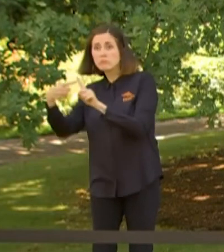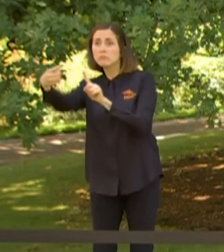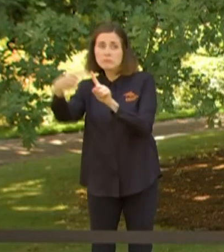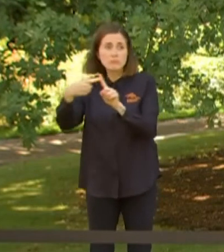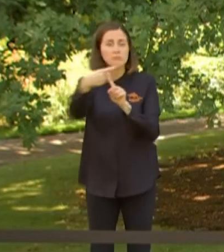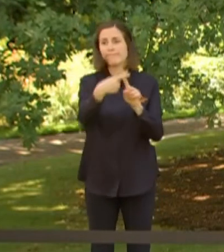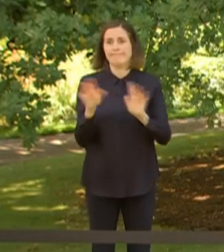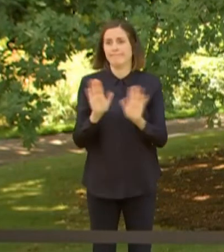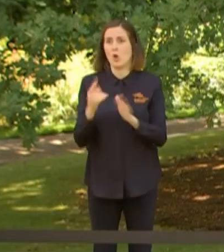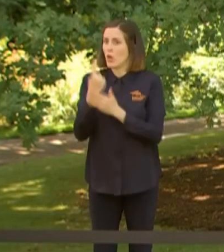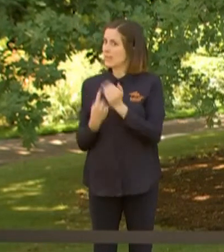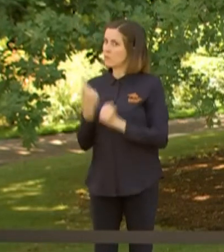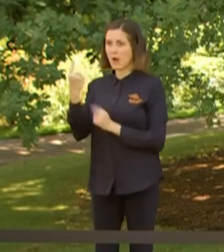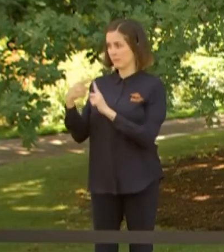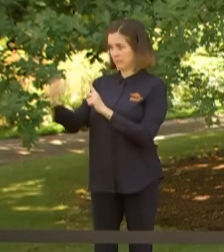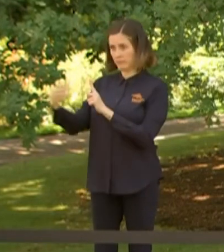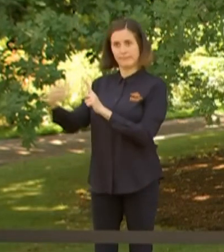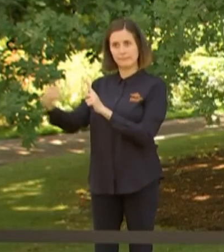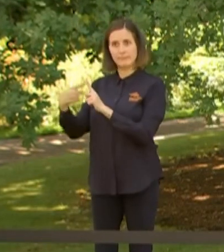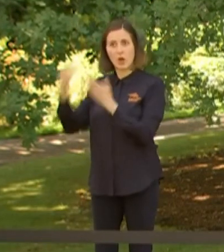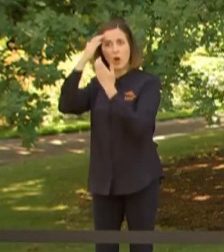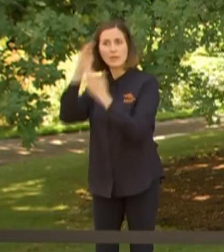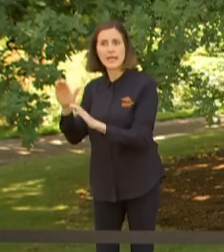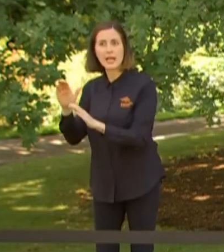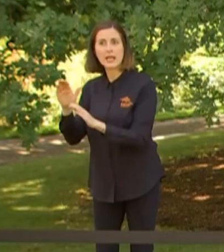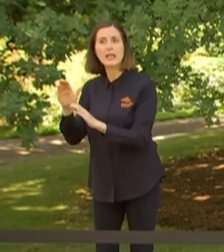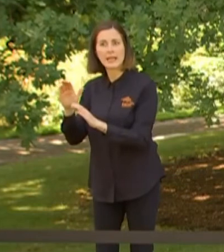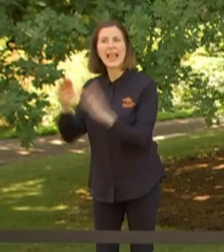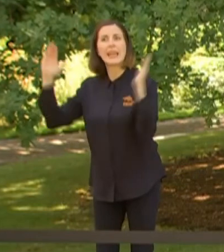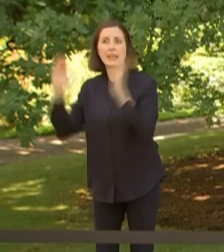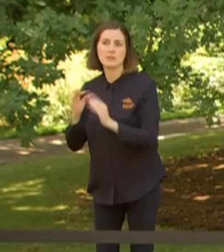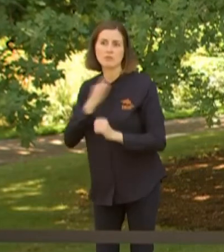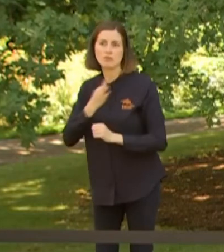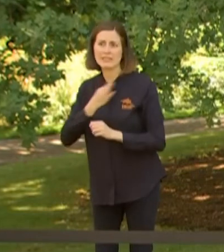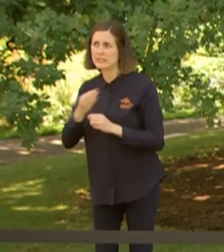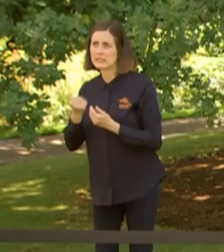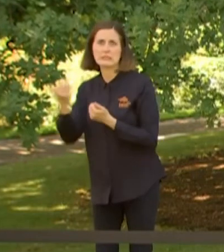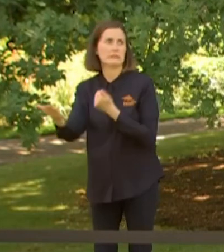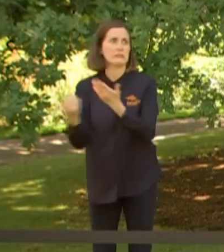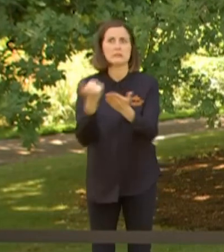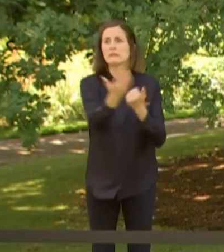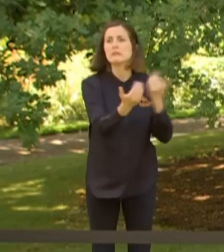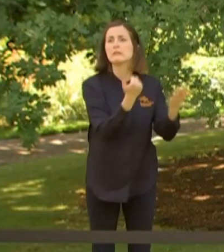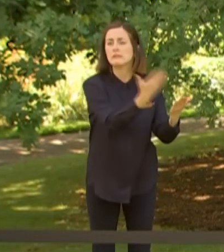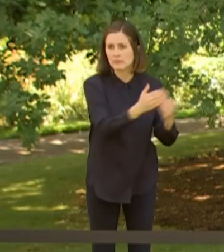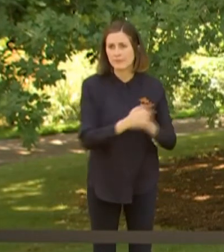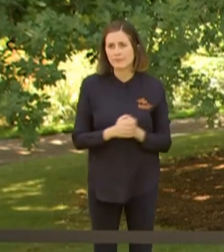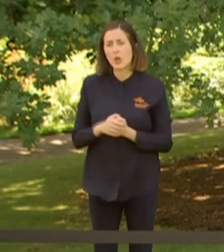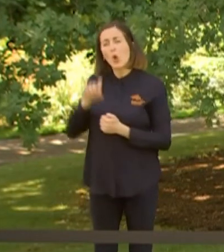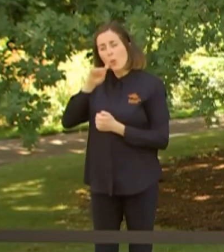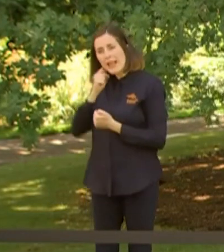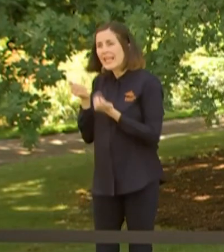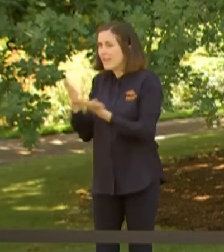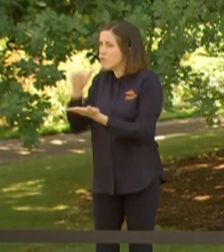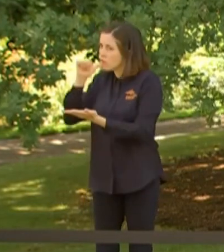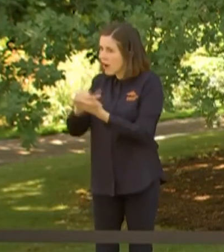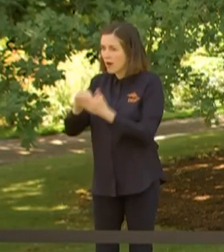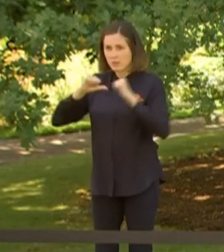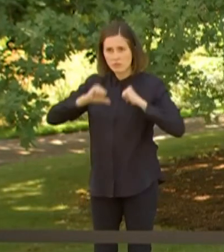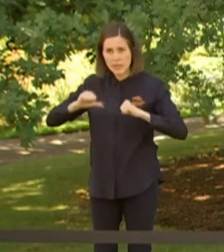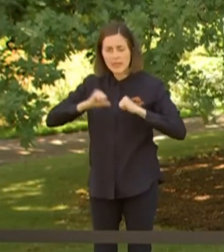jobs. So we've done all we can in terms of both our skilled staff, the skills they have, the training they have, but also the remuneration. So